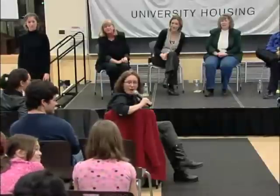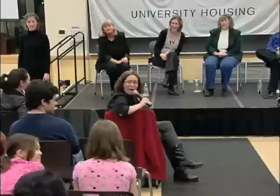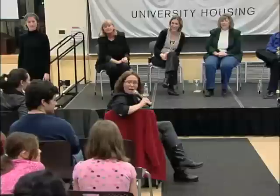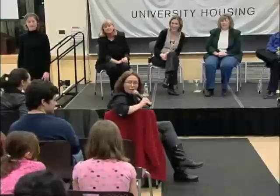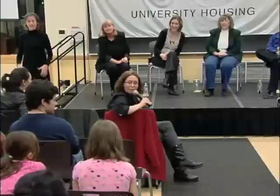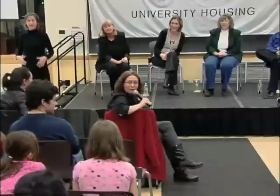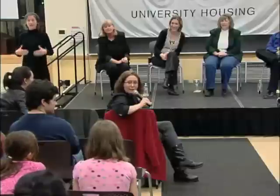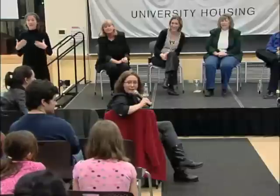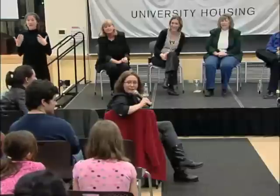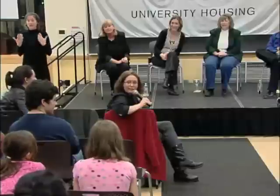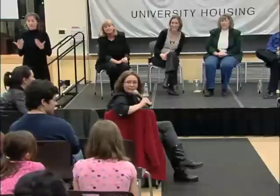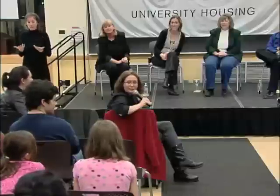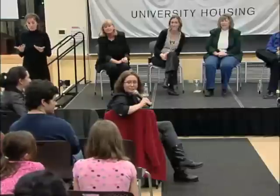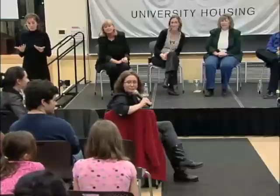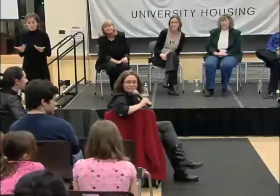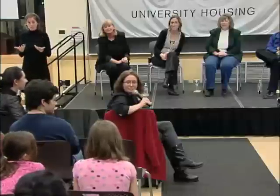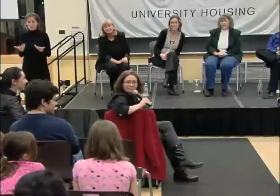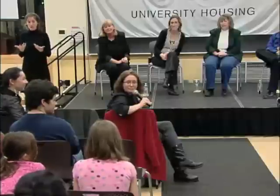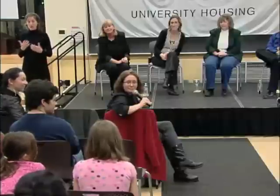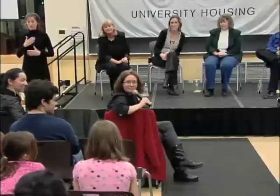I feel like